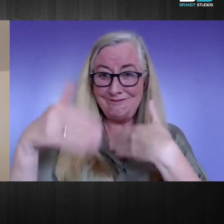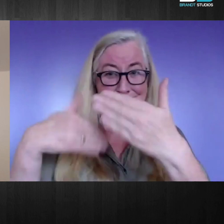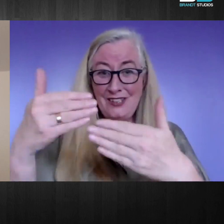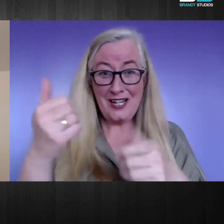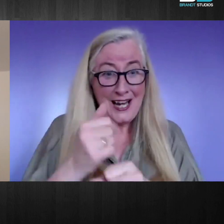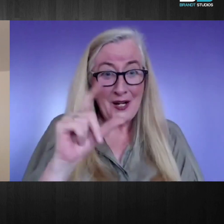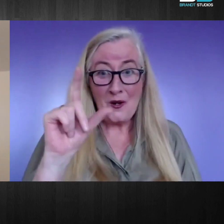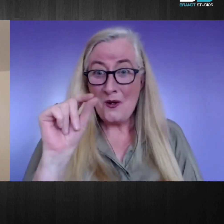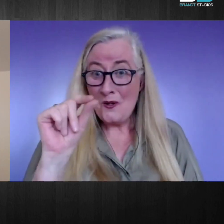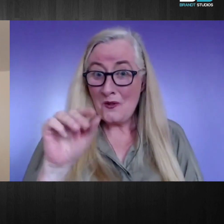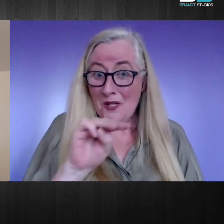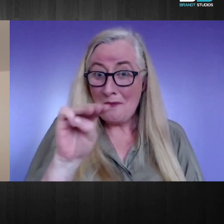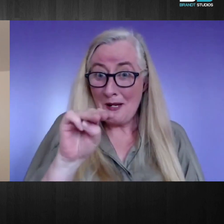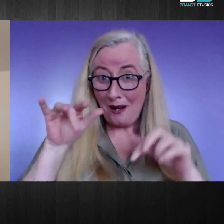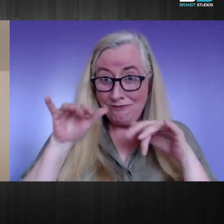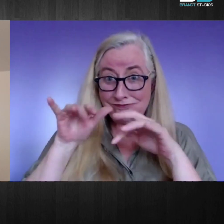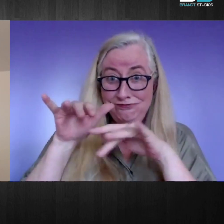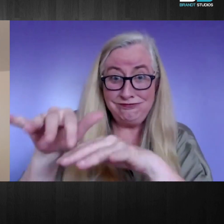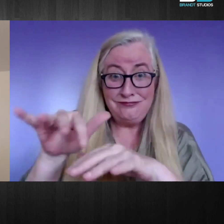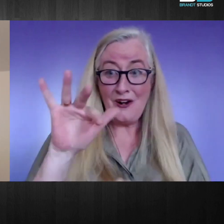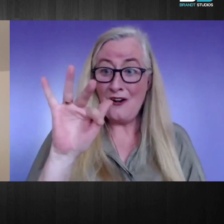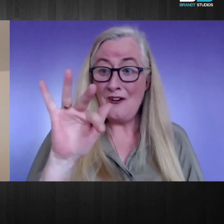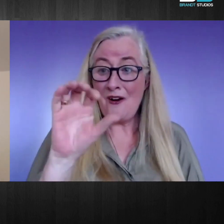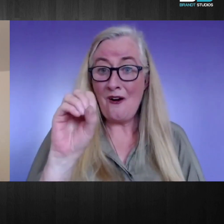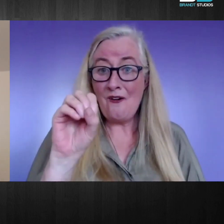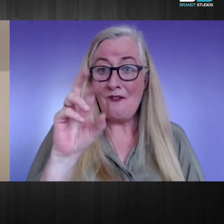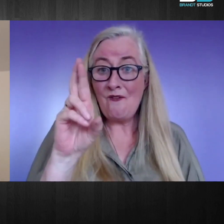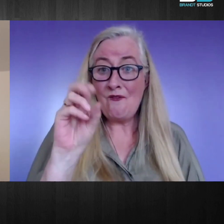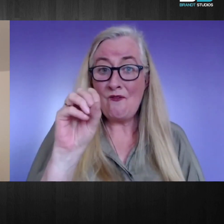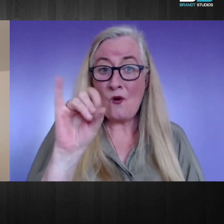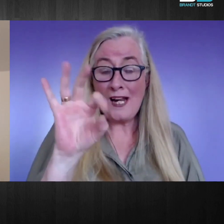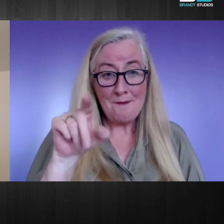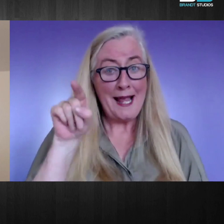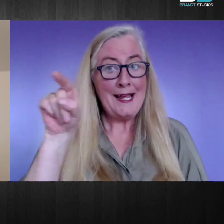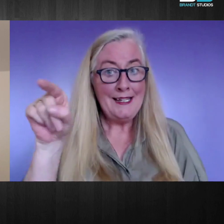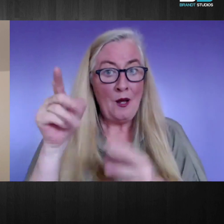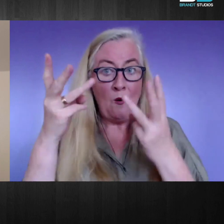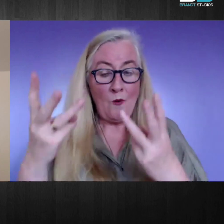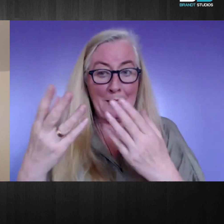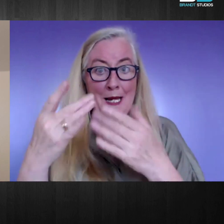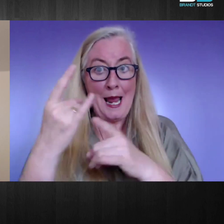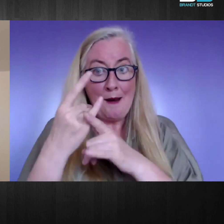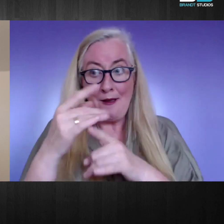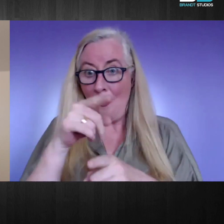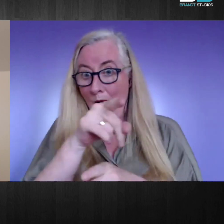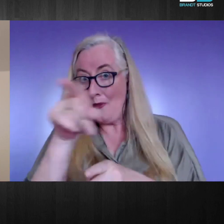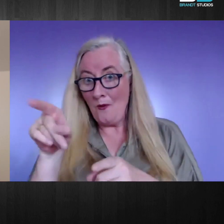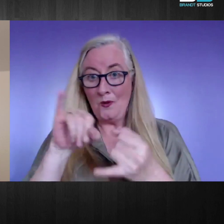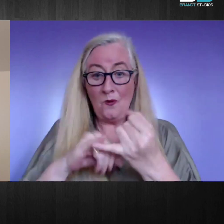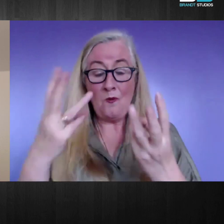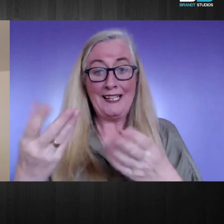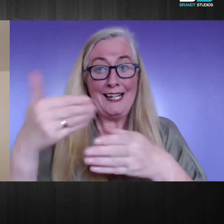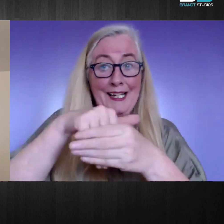Faroga, and they wanted to help everyone. All the young people wanted to start doing music as well, and it was just an